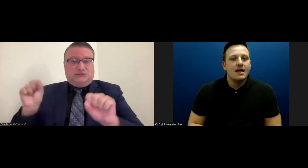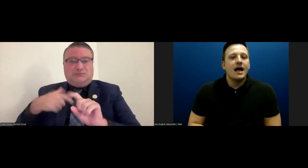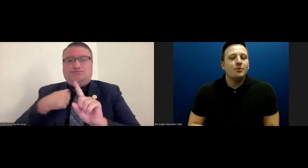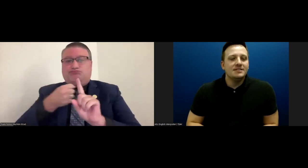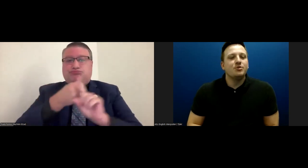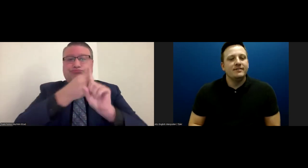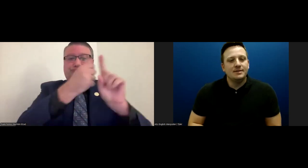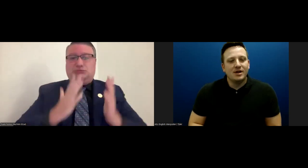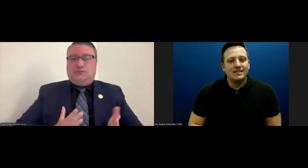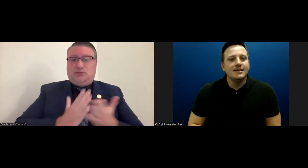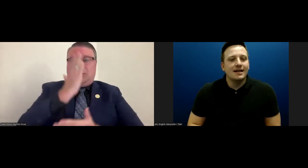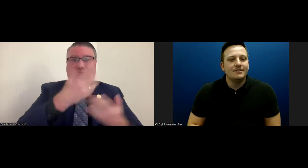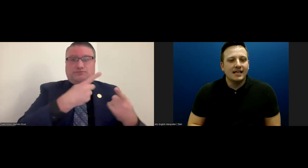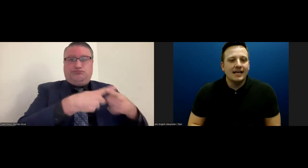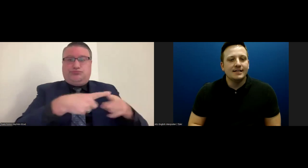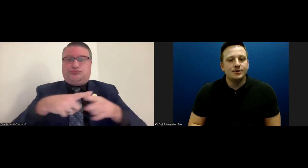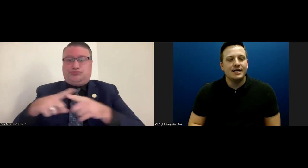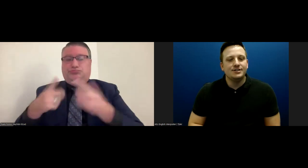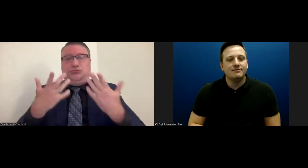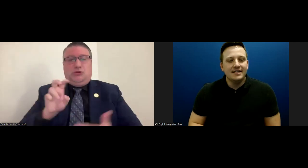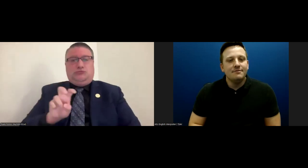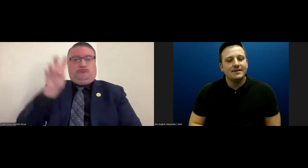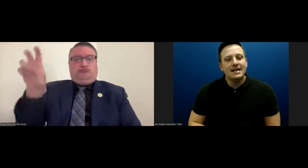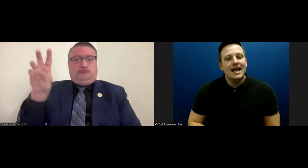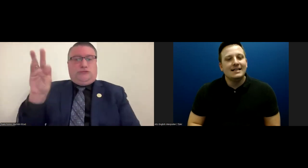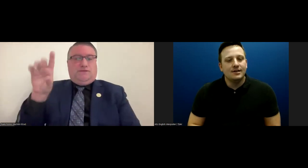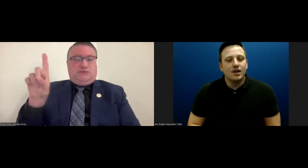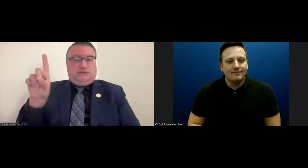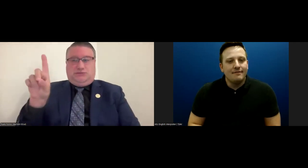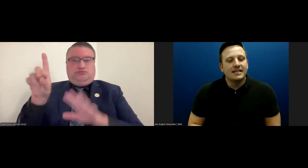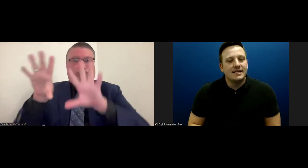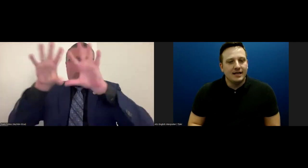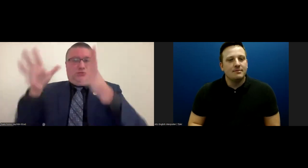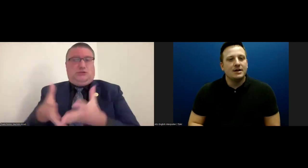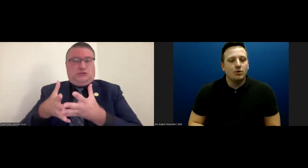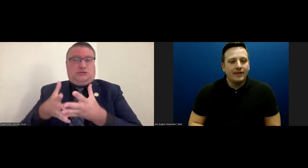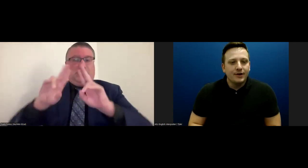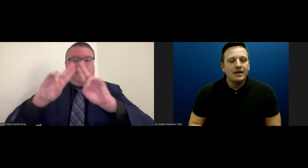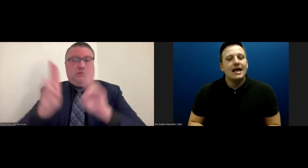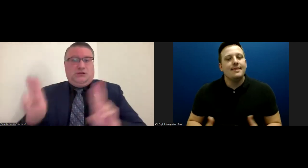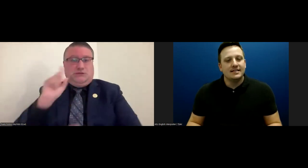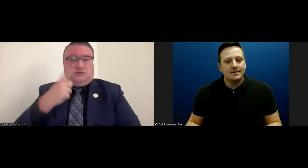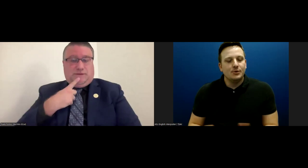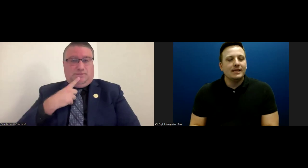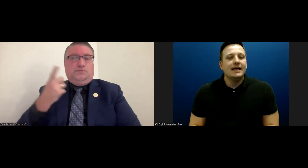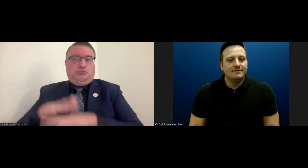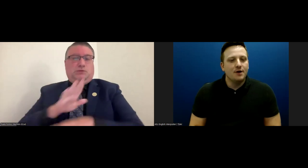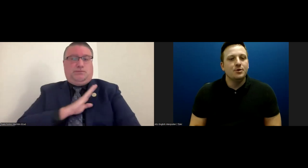I was previously president of the Canadian Association of the Deaf and did a lot of advocacy in my role there, and then subsequently have now moved